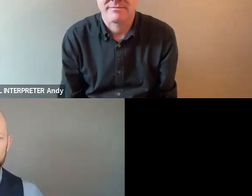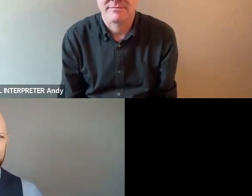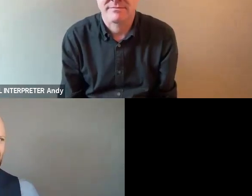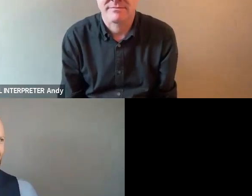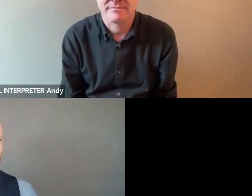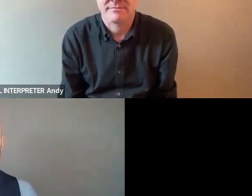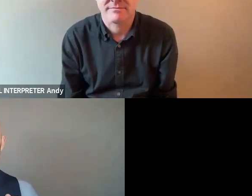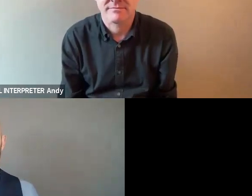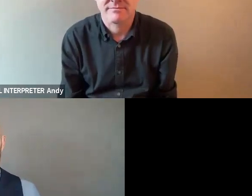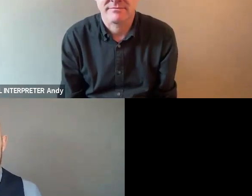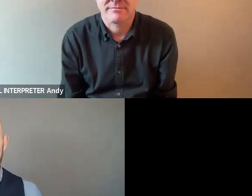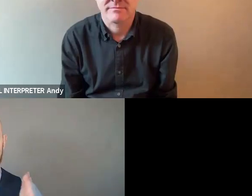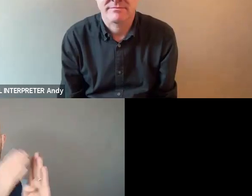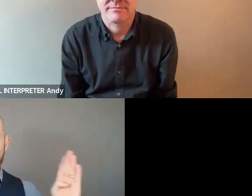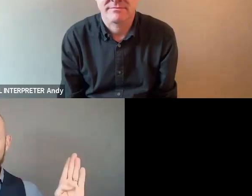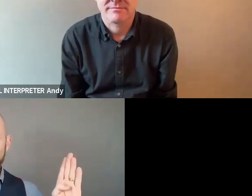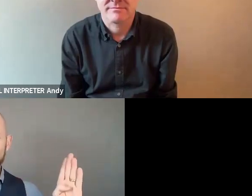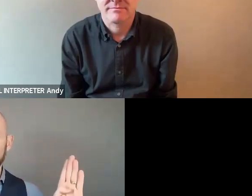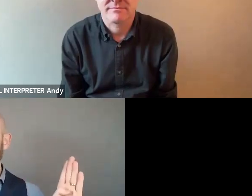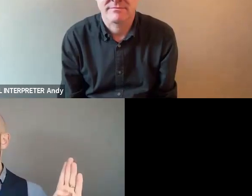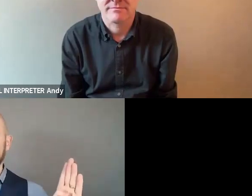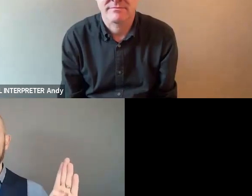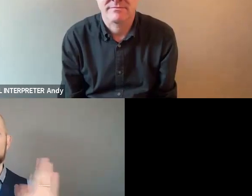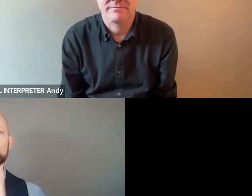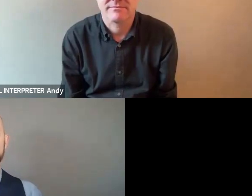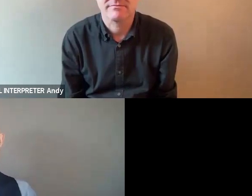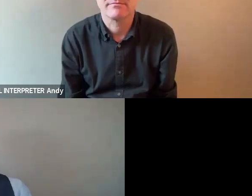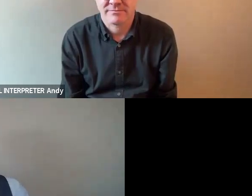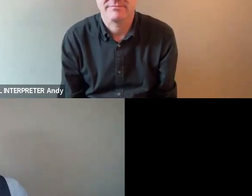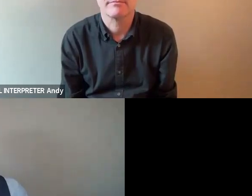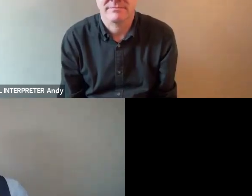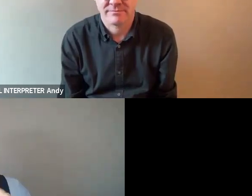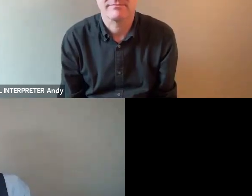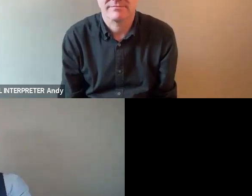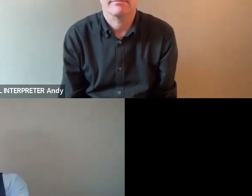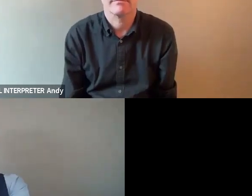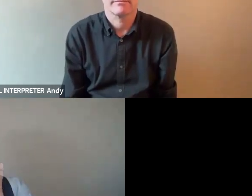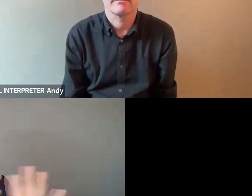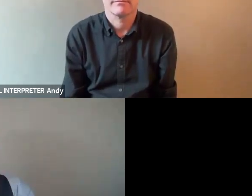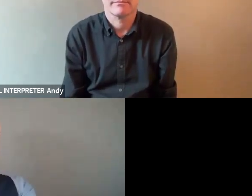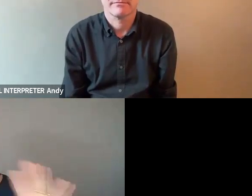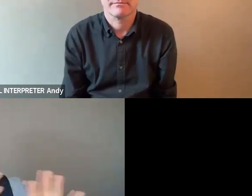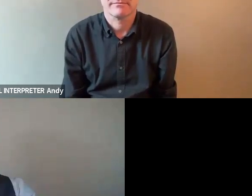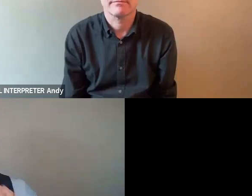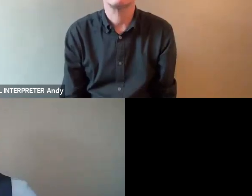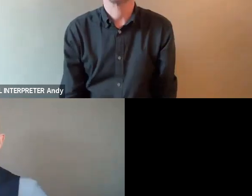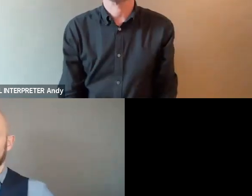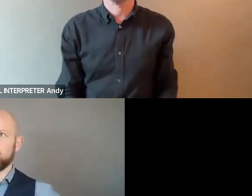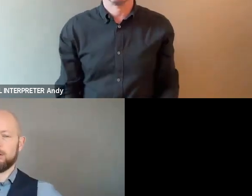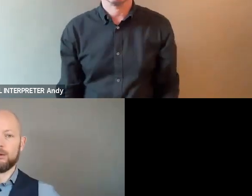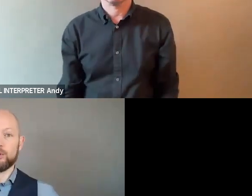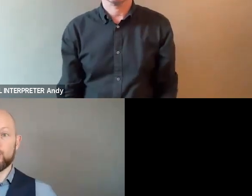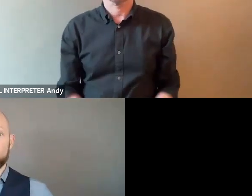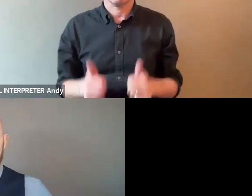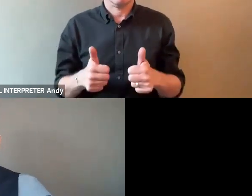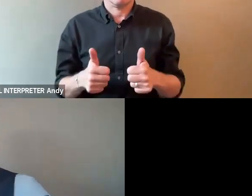for example. So if it might be crowded and noisy. So it's something that presents that information to people ahead of time. And